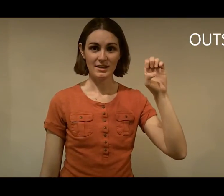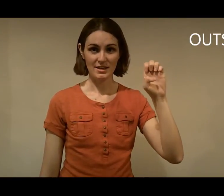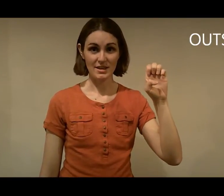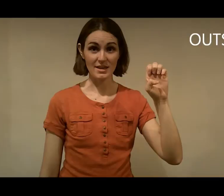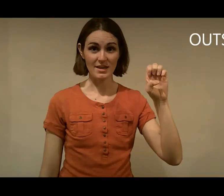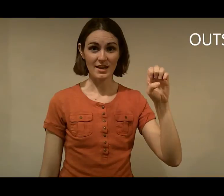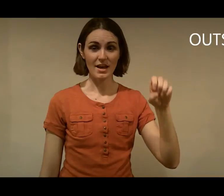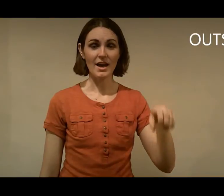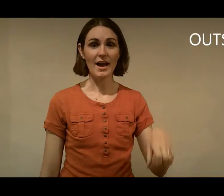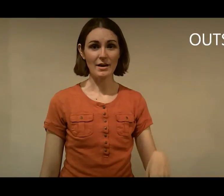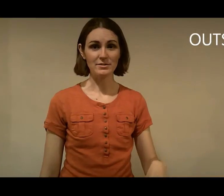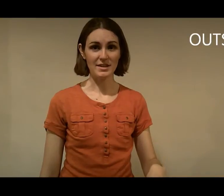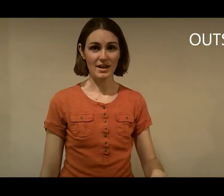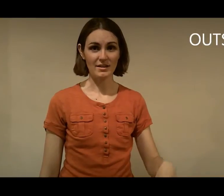O-U-T-S-I-D-E. Outside.